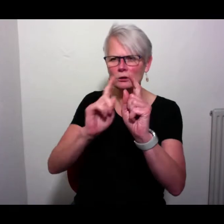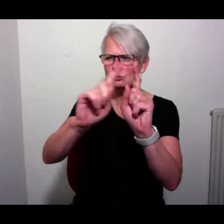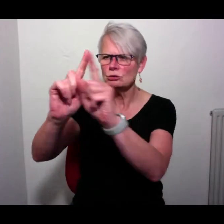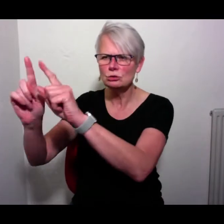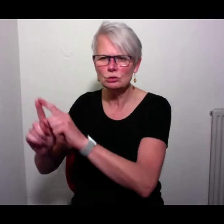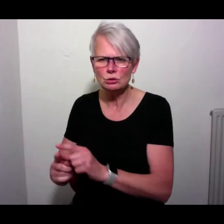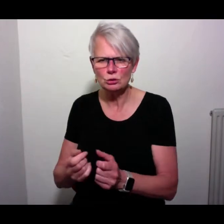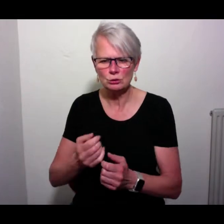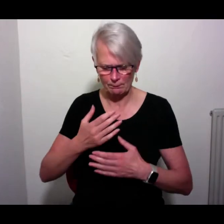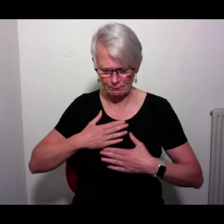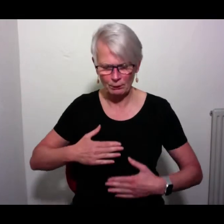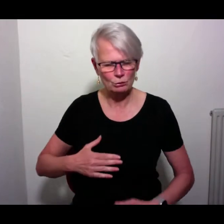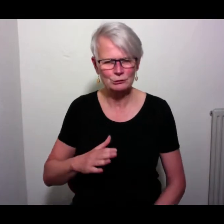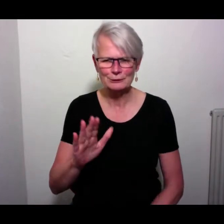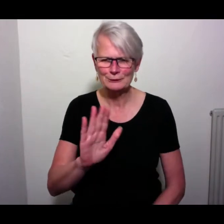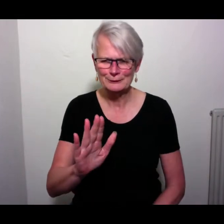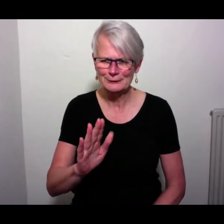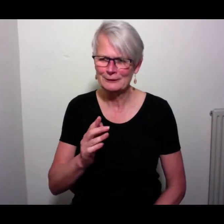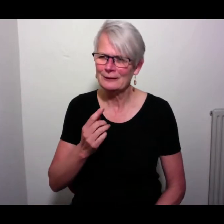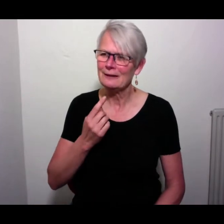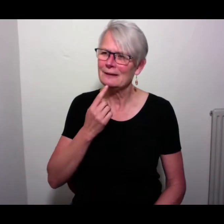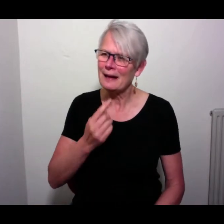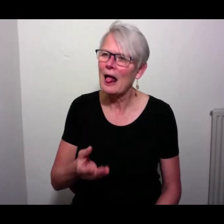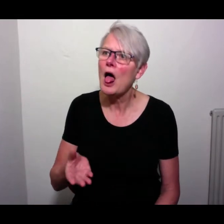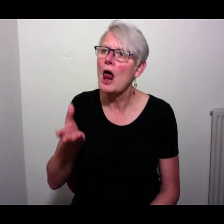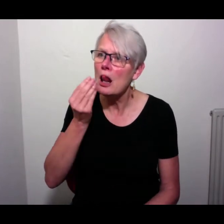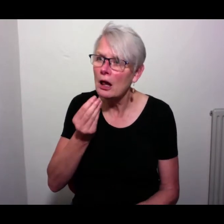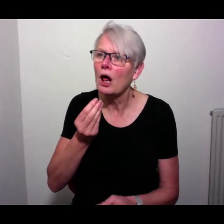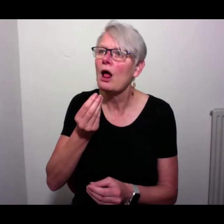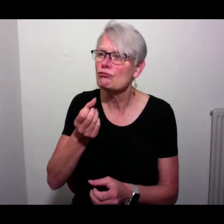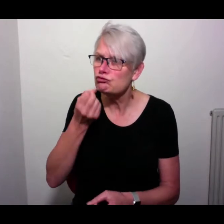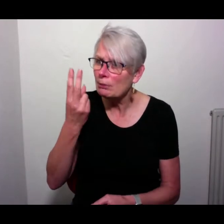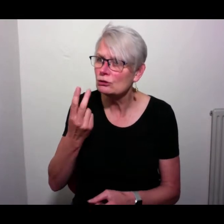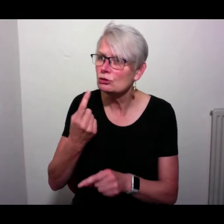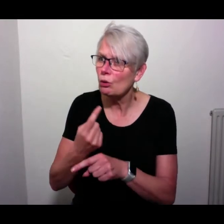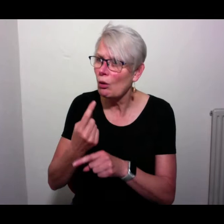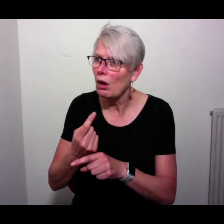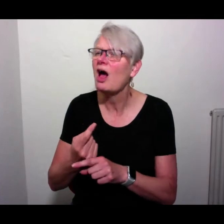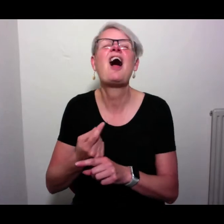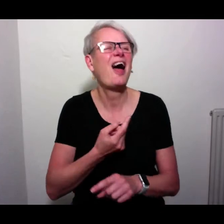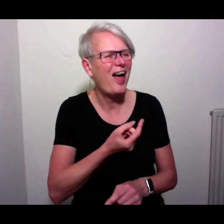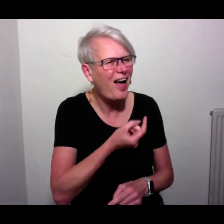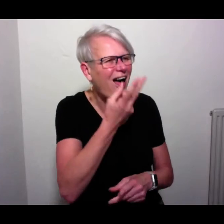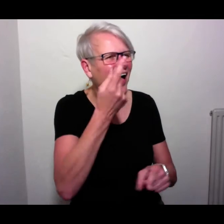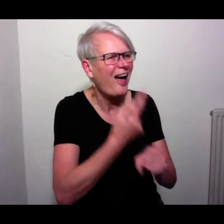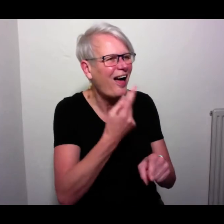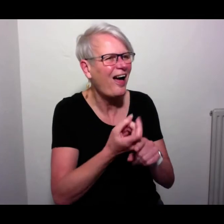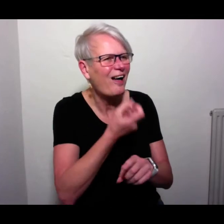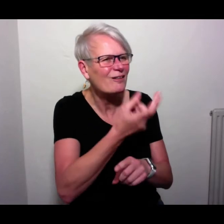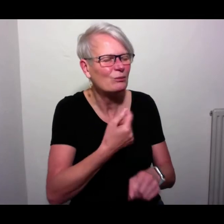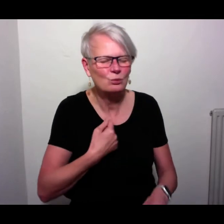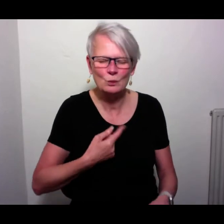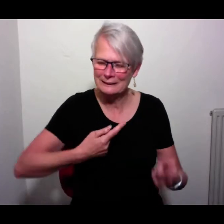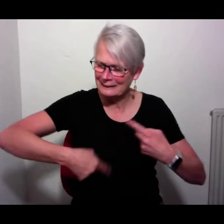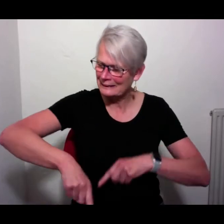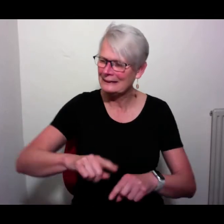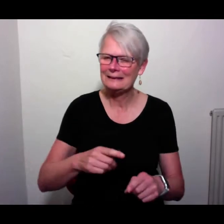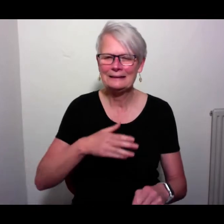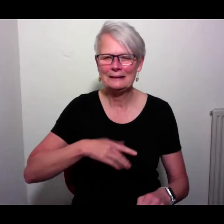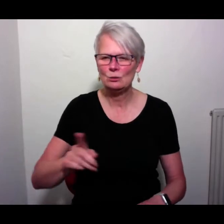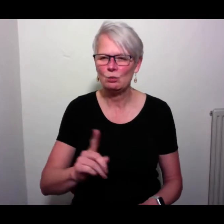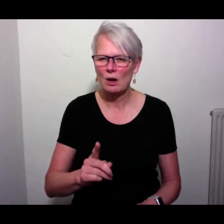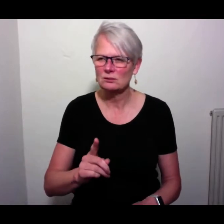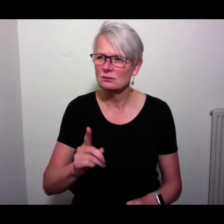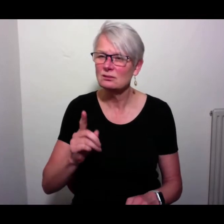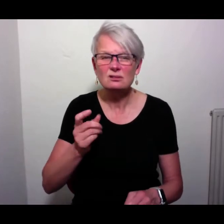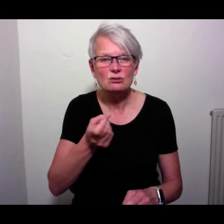judging different bodies are being fed guff. They believe the guff and they say the guff. We just need a magic